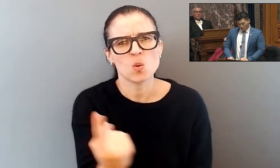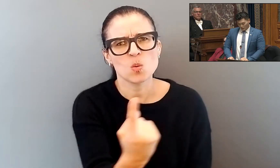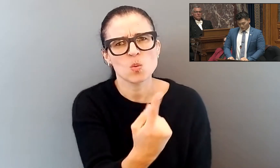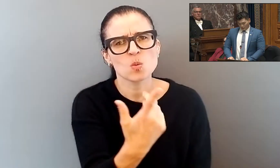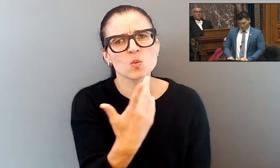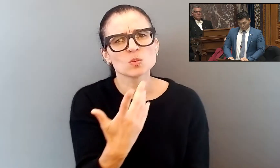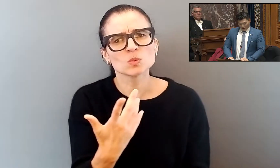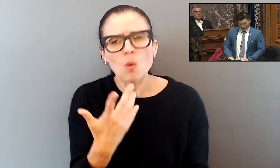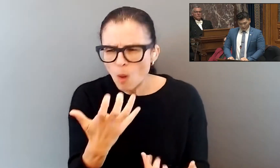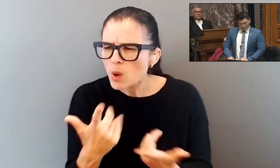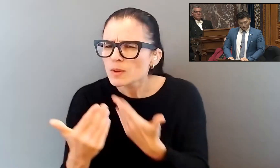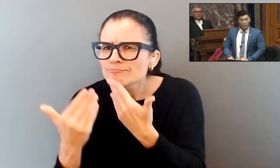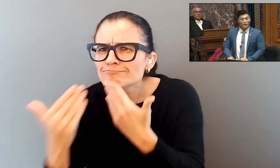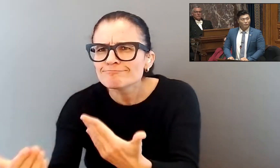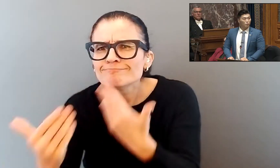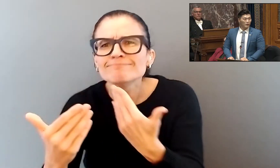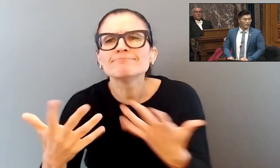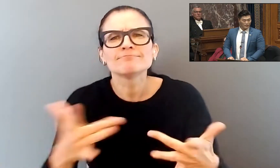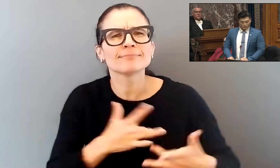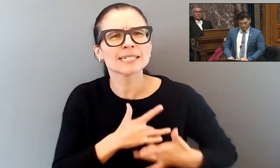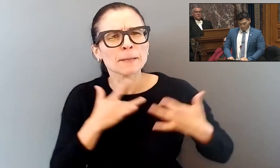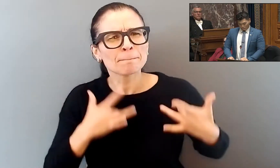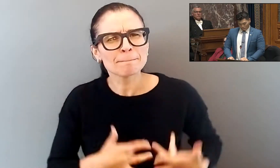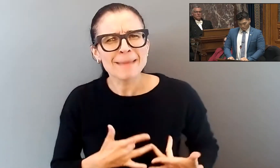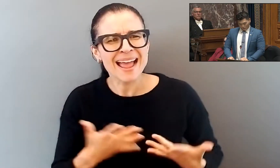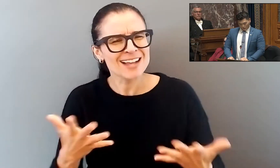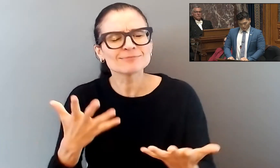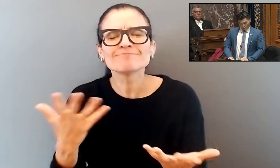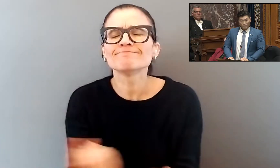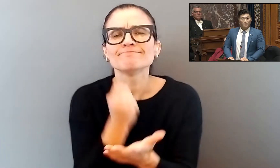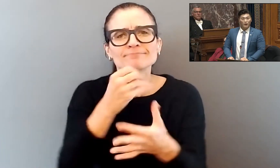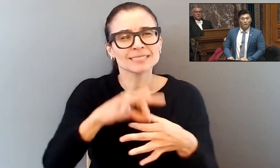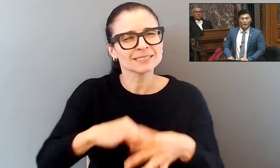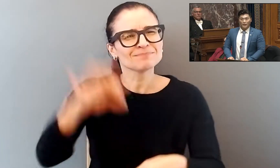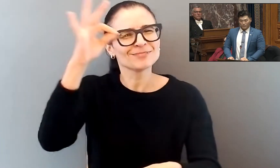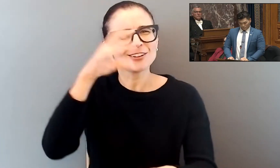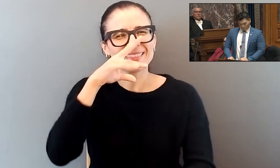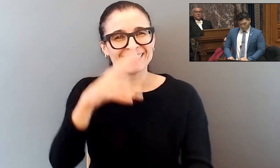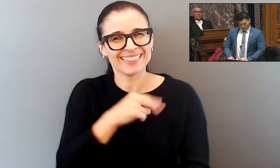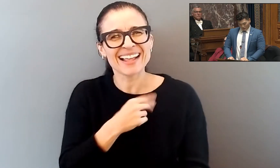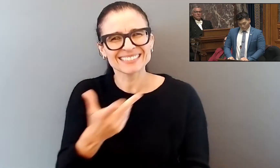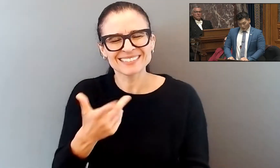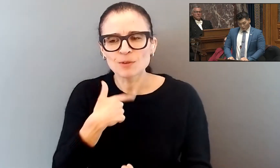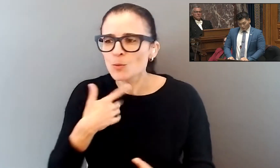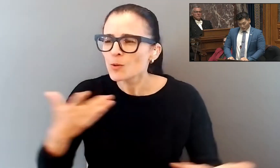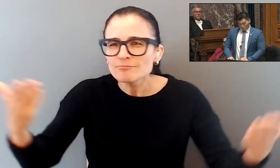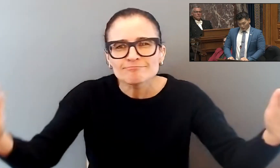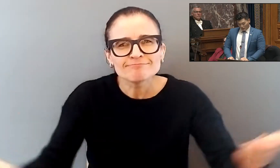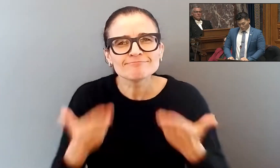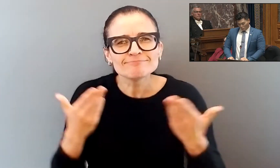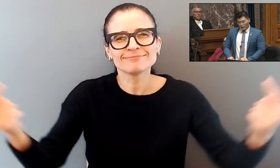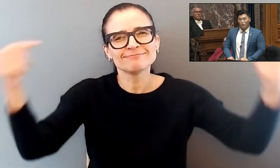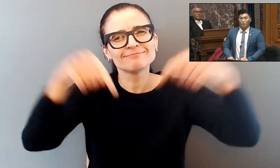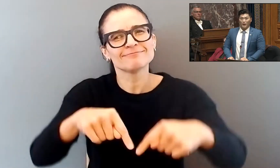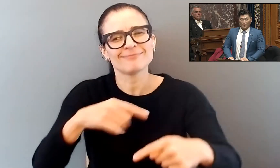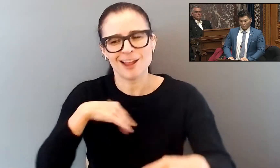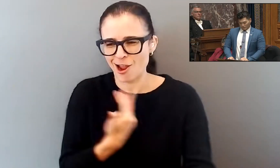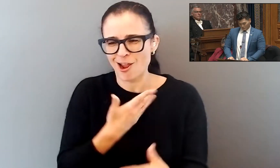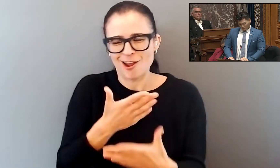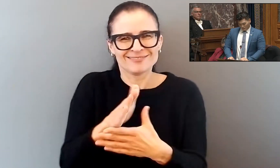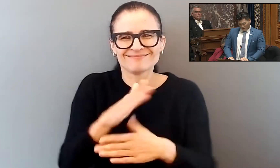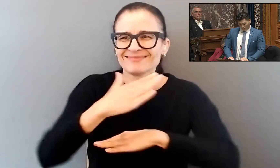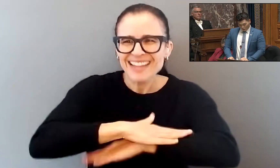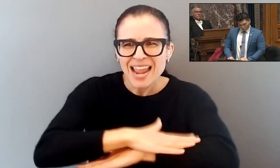our hearts, and our hands to lift one another. So this holiday, may we celebrate not only what we